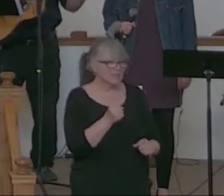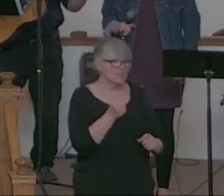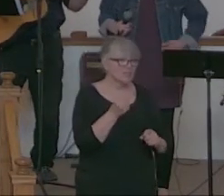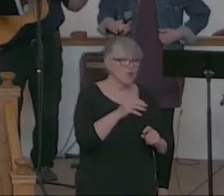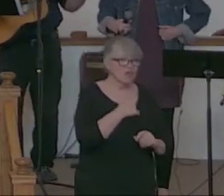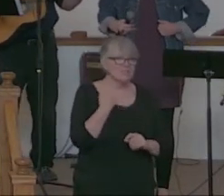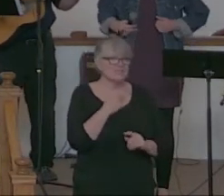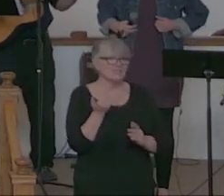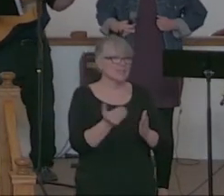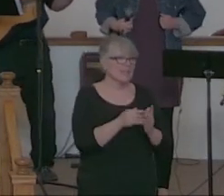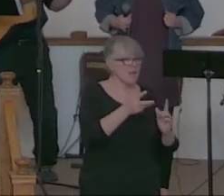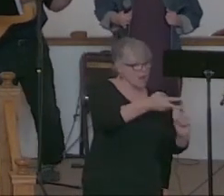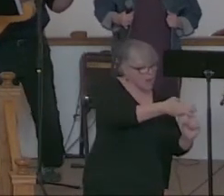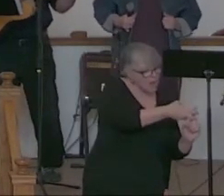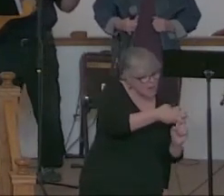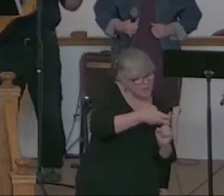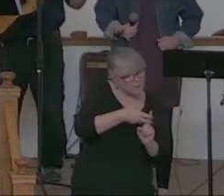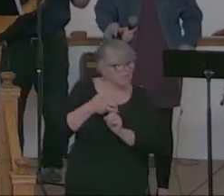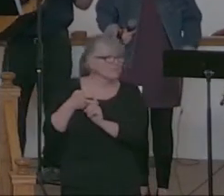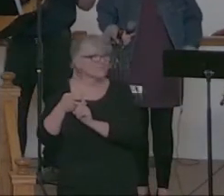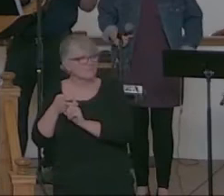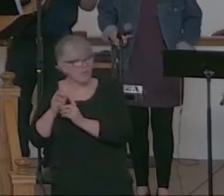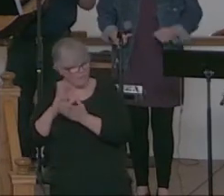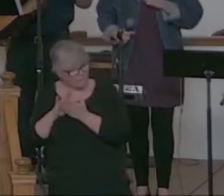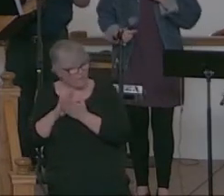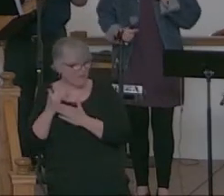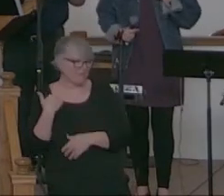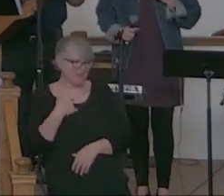forgiving us. Amen. Amen.